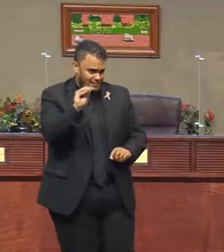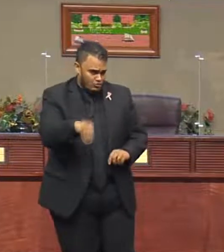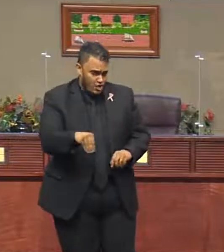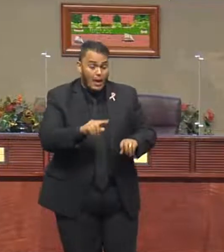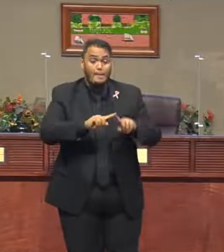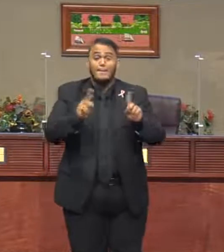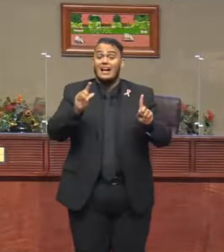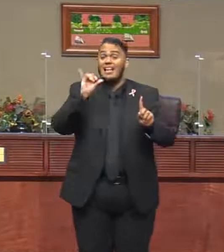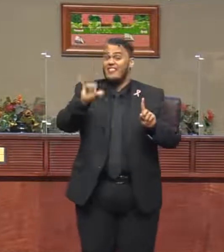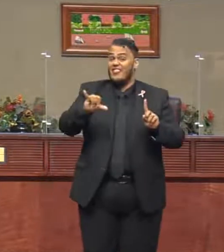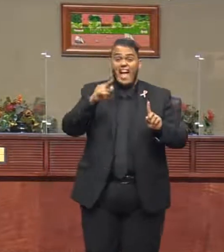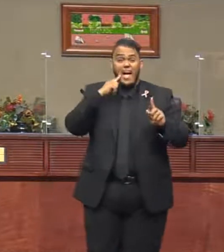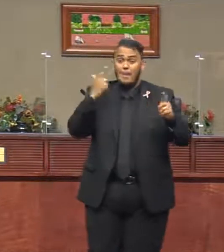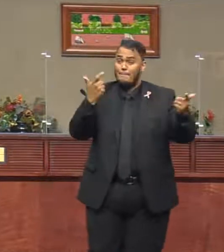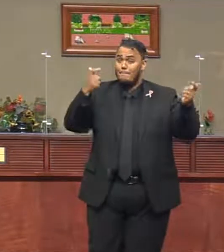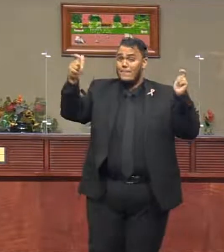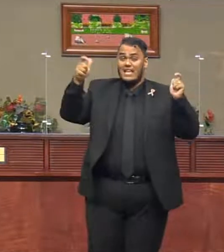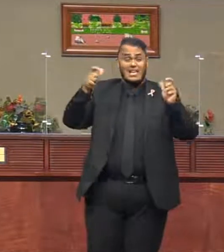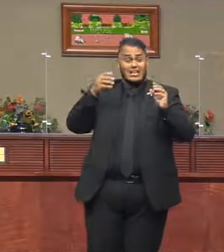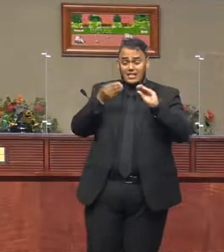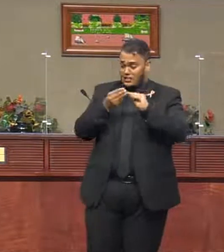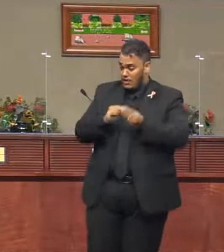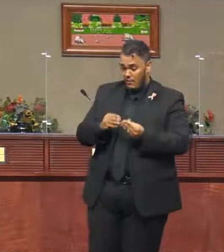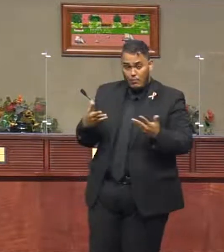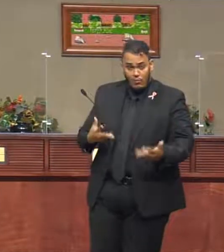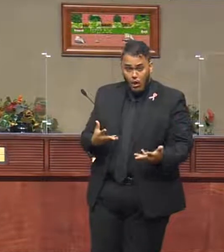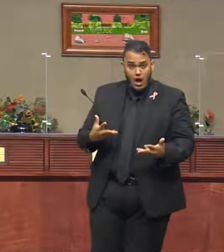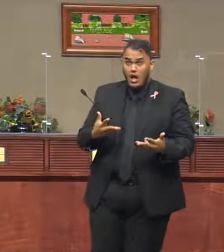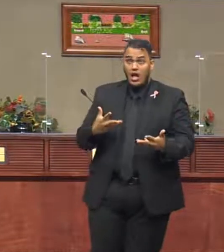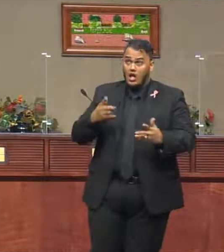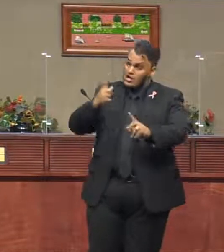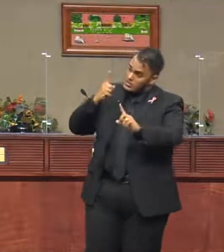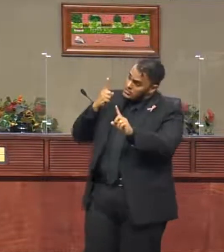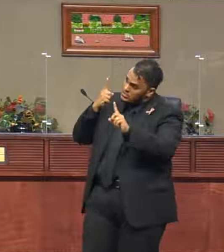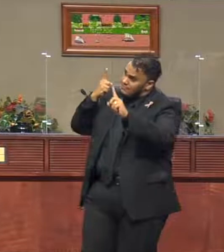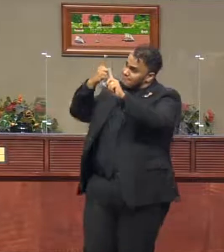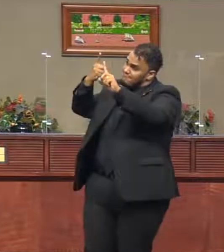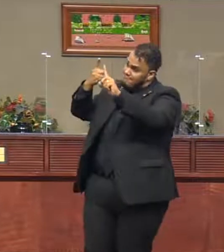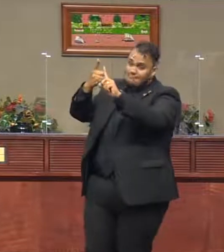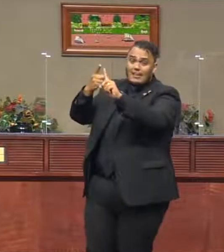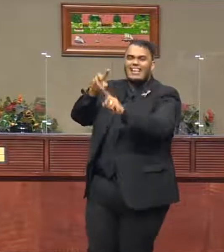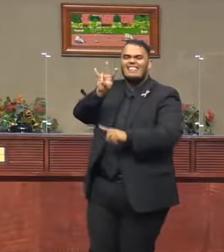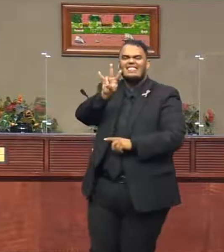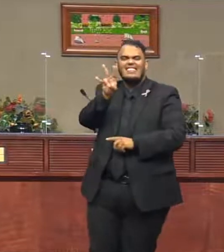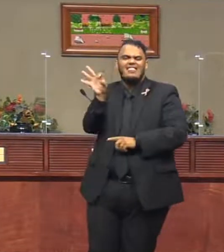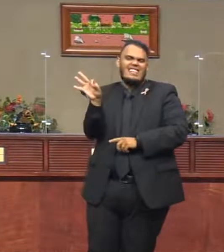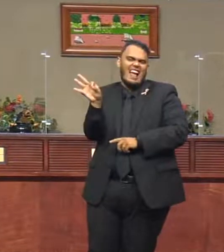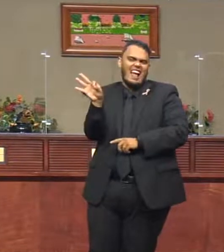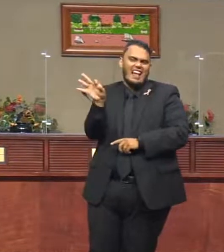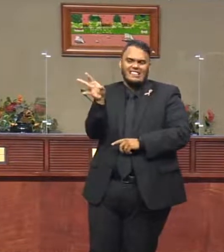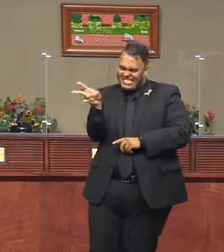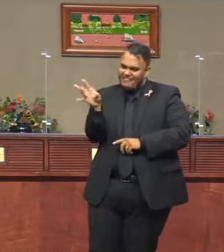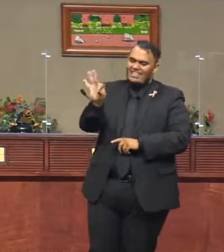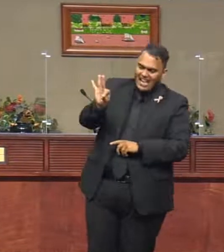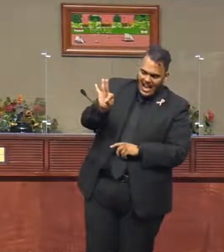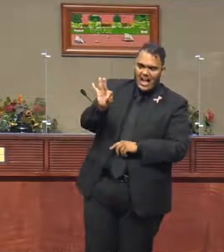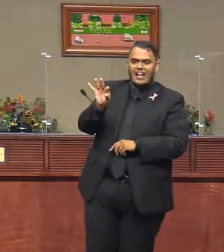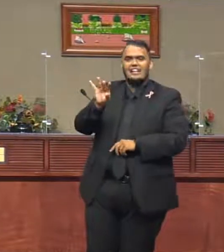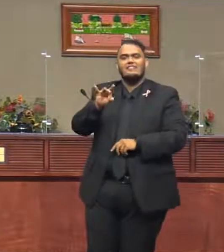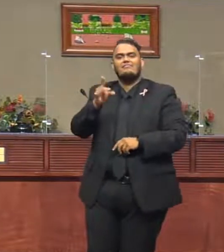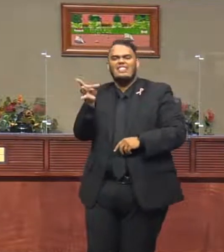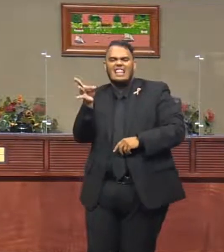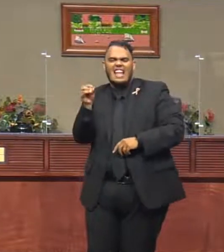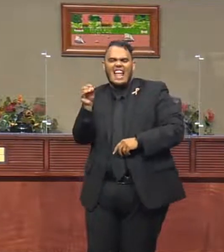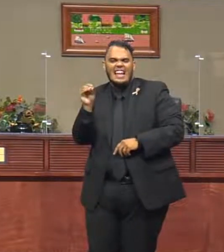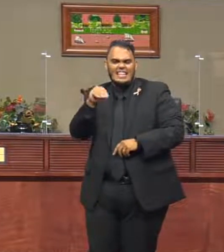trying to reach was the 79 or 80%. And so we knew that we have a ways to go to reach that